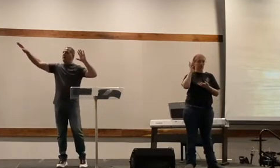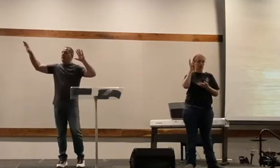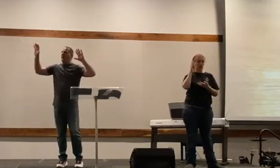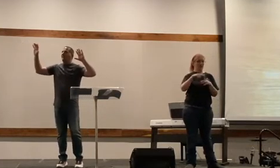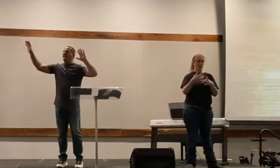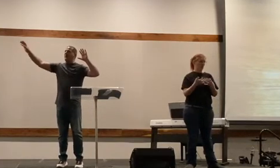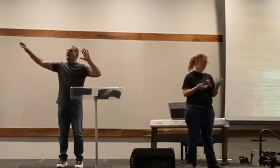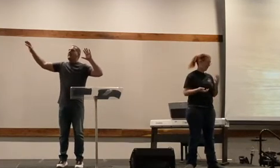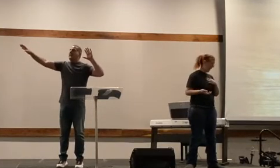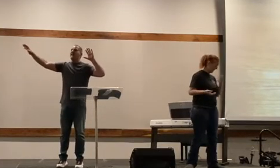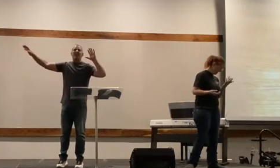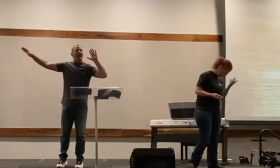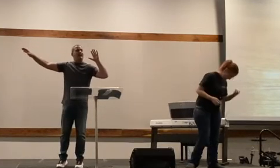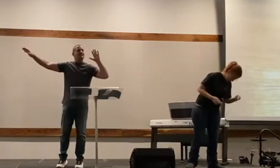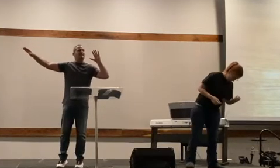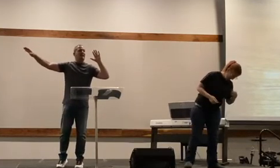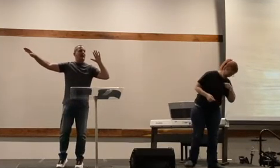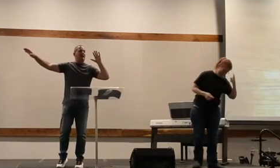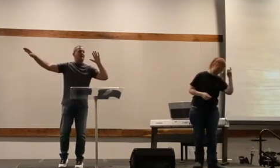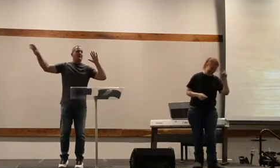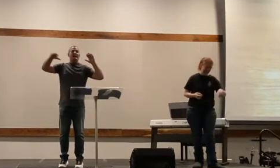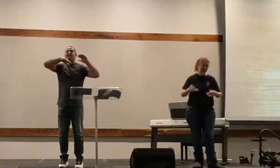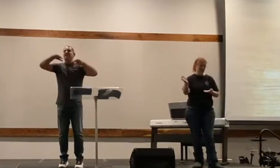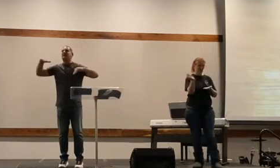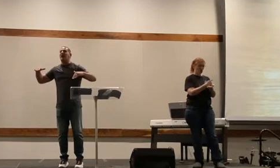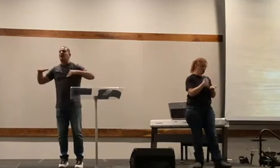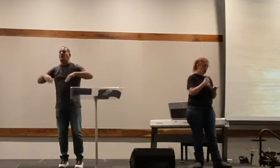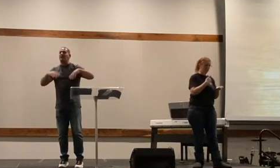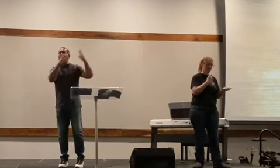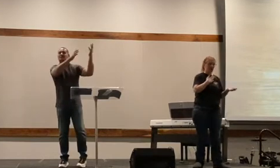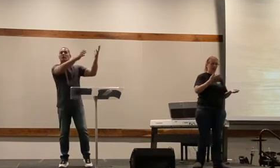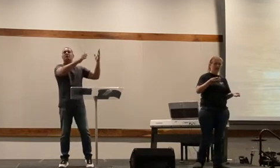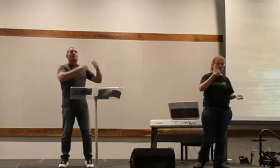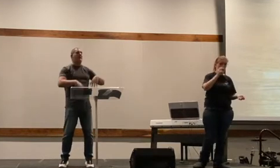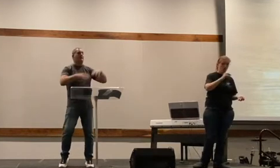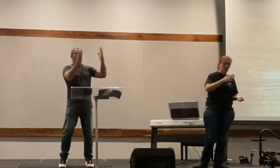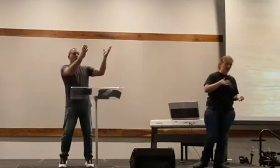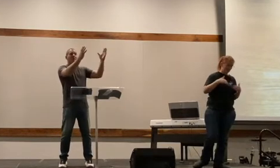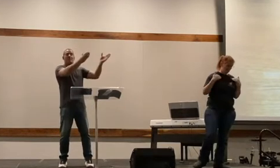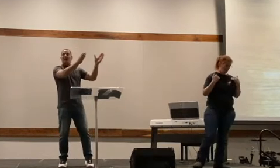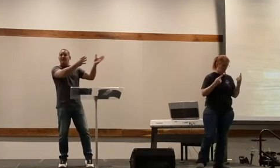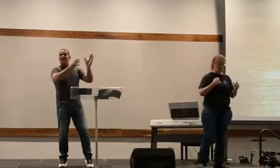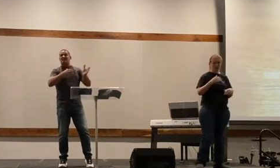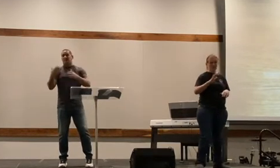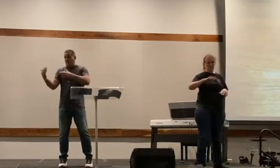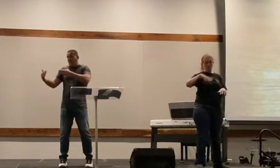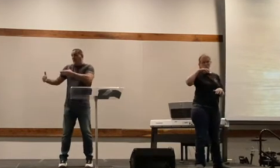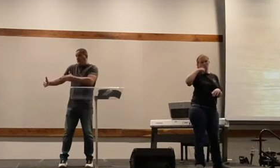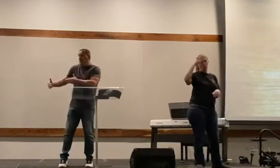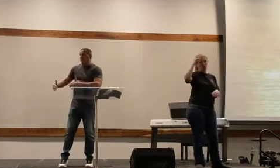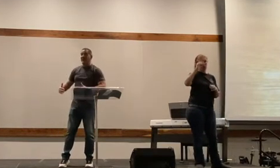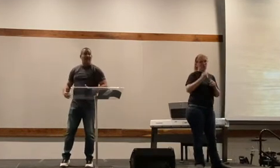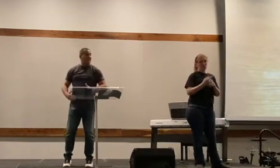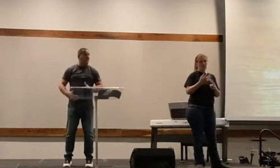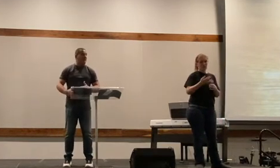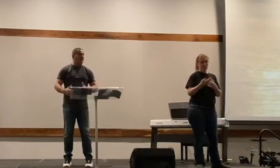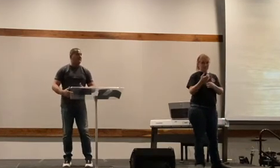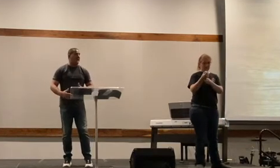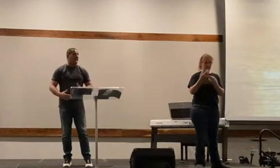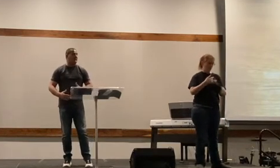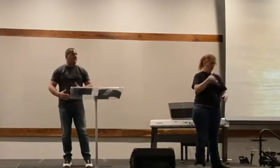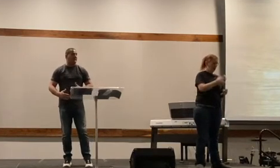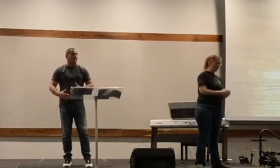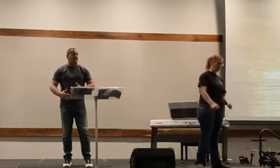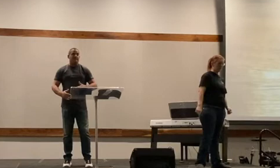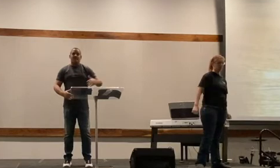own. He wanted what he thought he deserved. He's the younger one. There's an older brother. Older brother gets before you get. You know what I'm